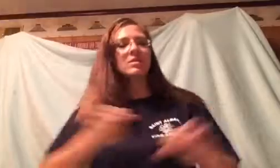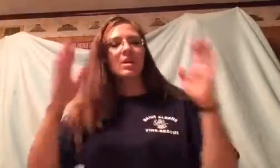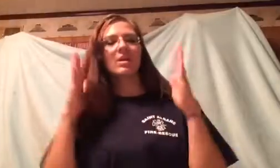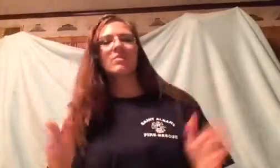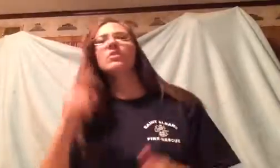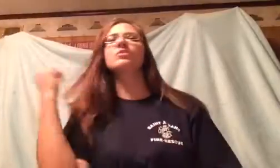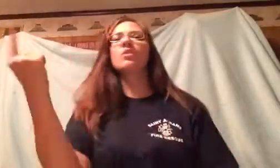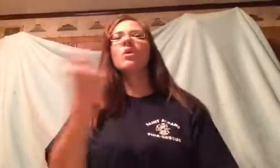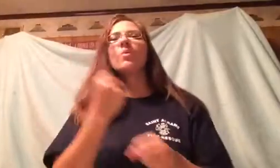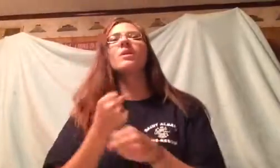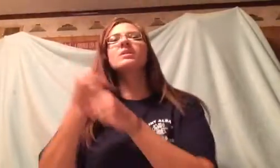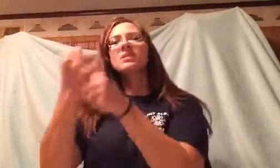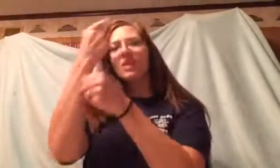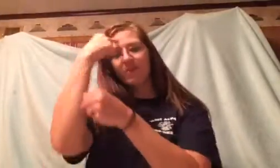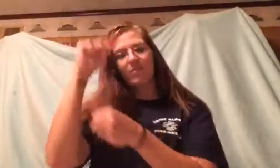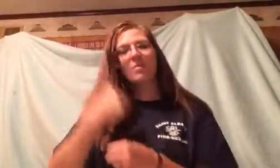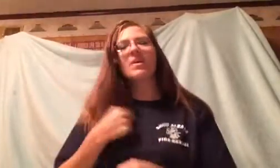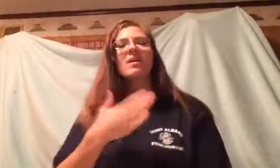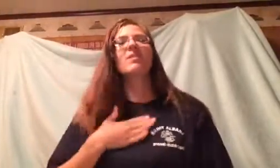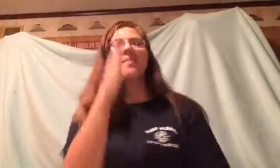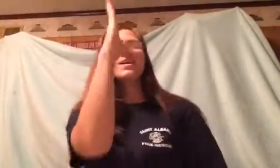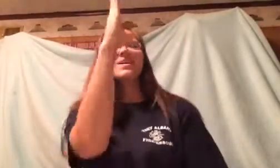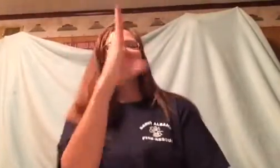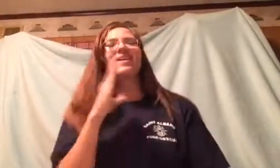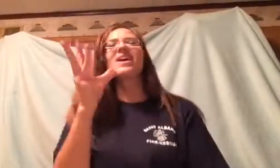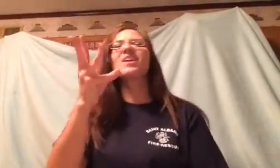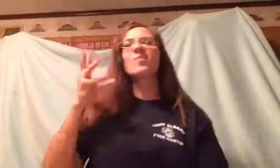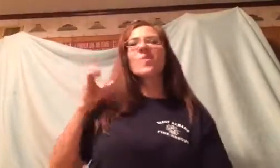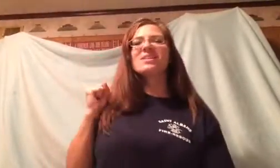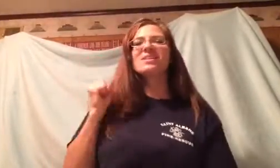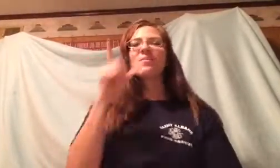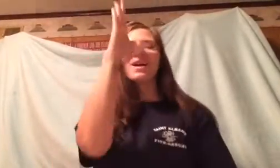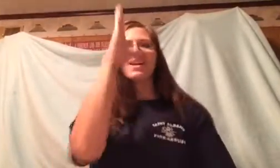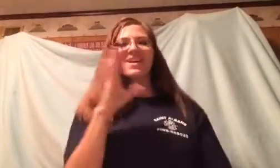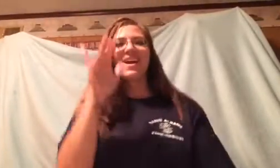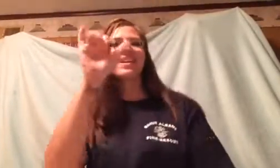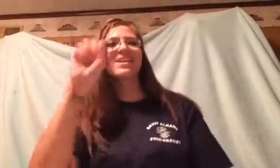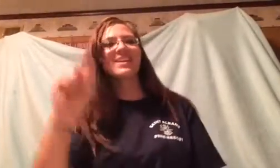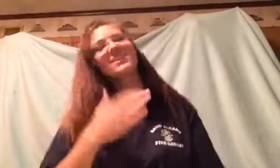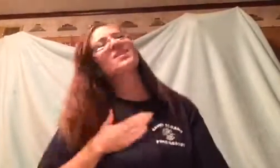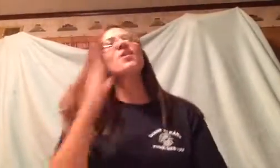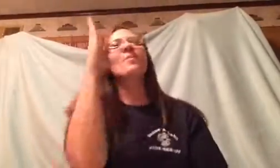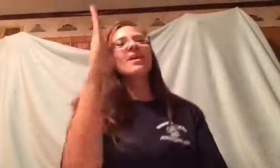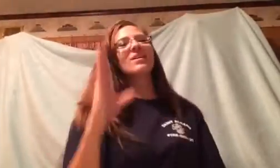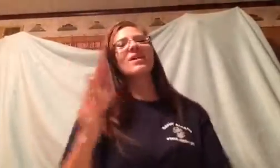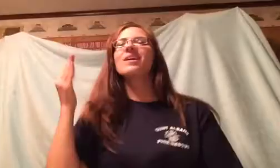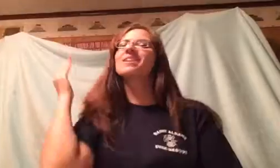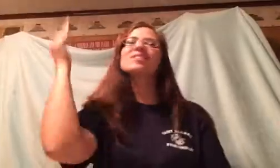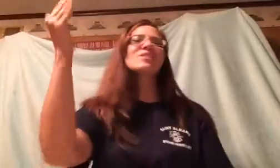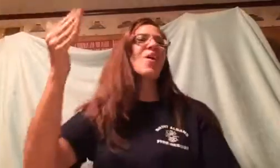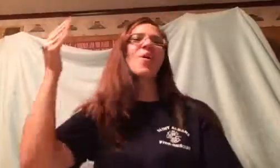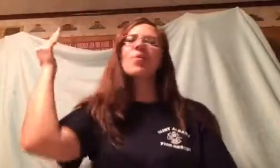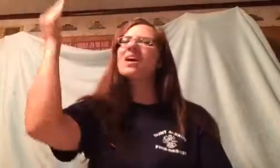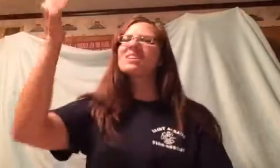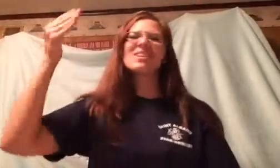Savior's always there for me My God He was, my God He is My God He's always